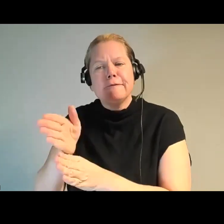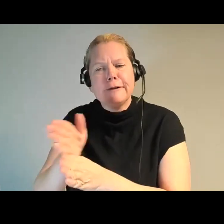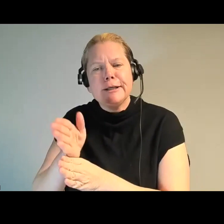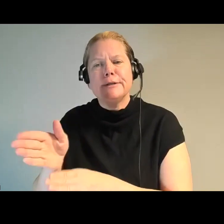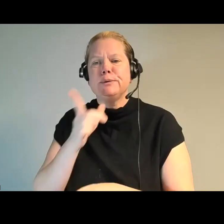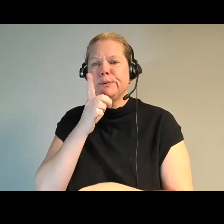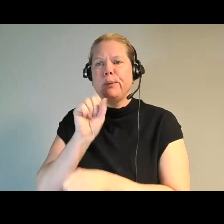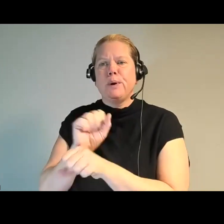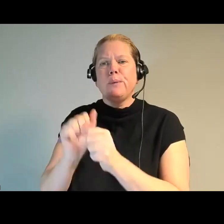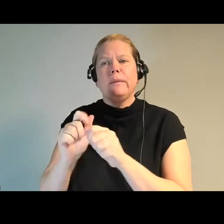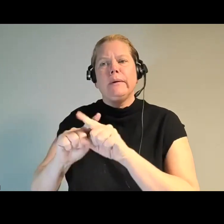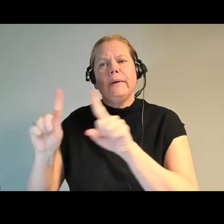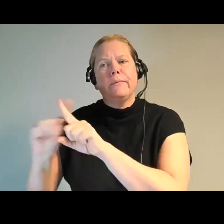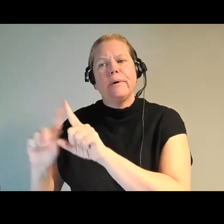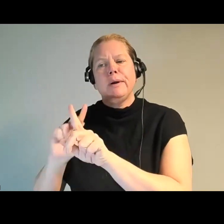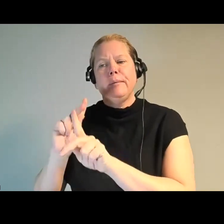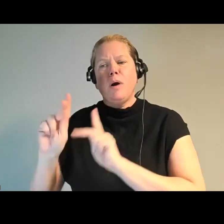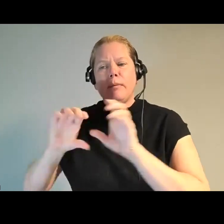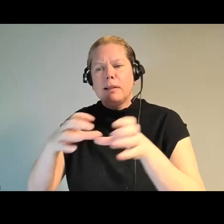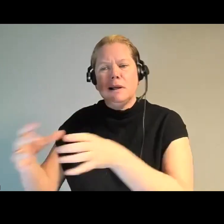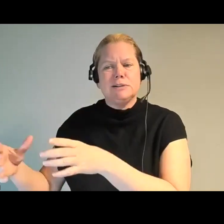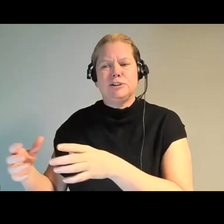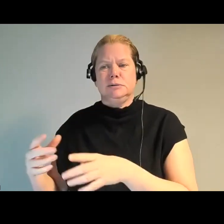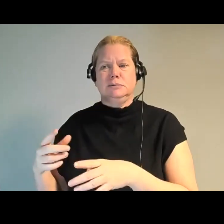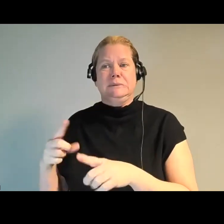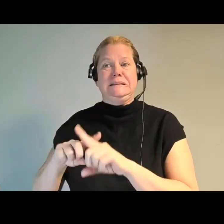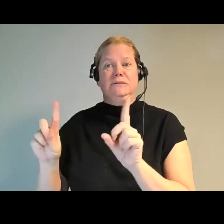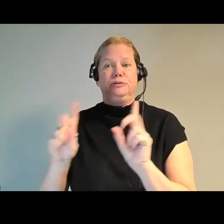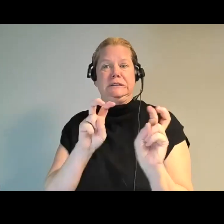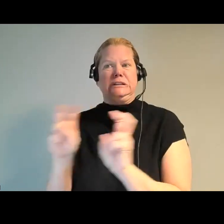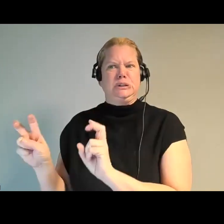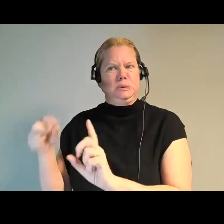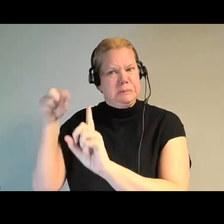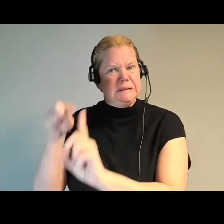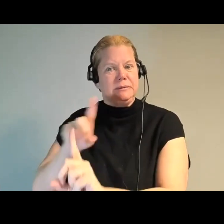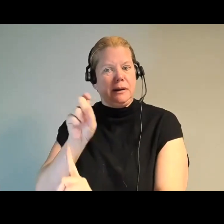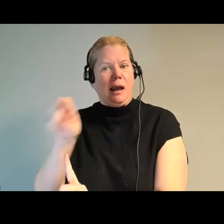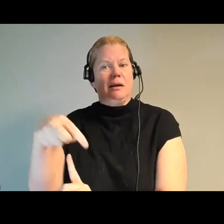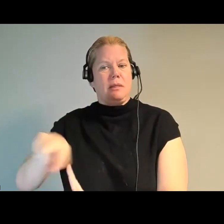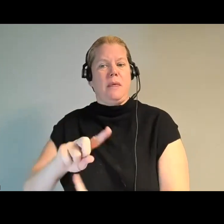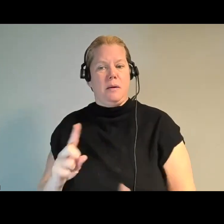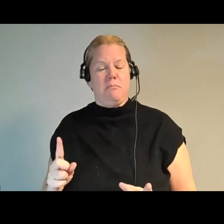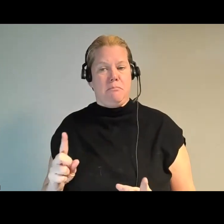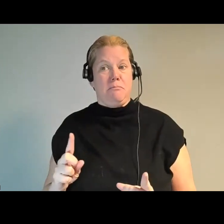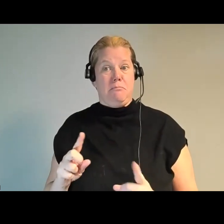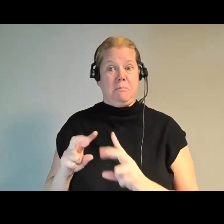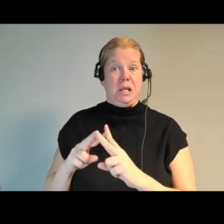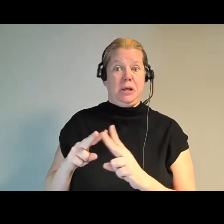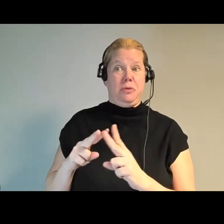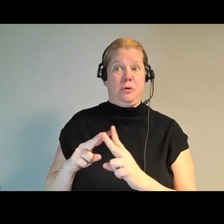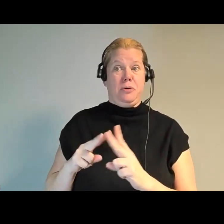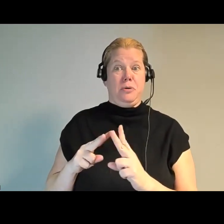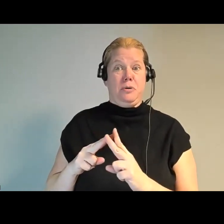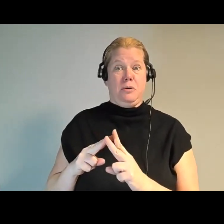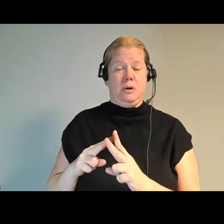working with these different populations and on these different issues. And we're going to be very specifically asking them either, depending